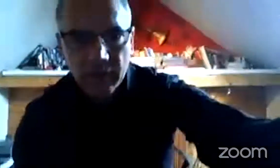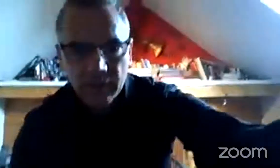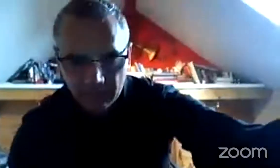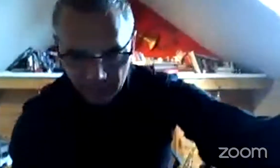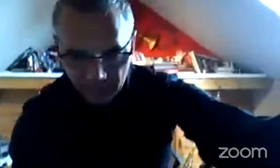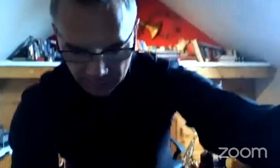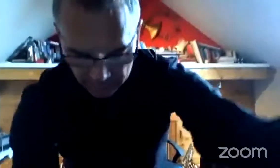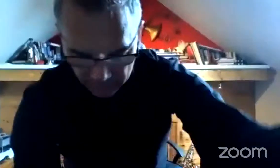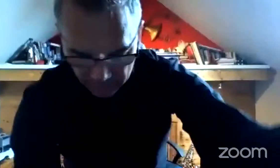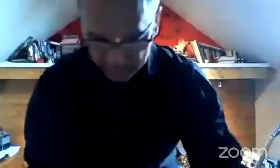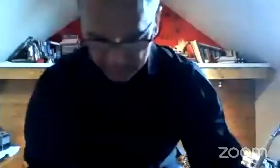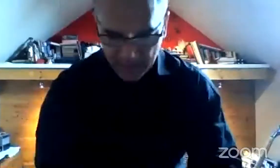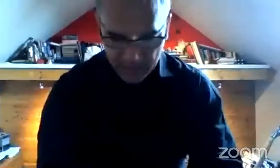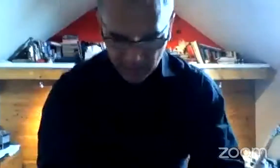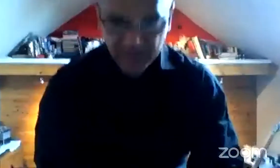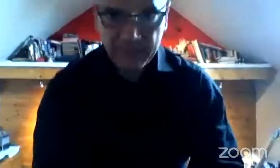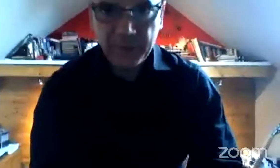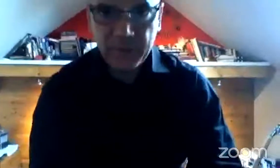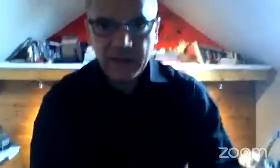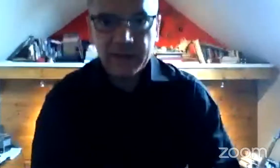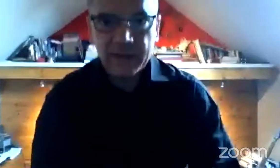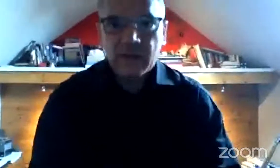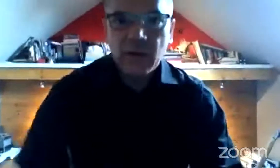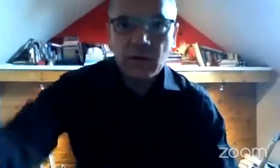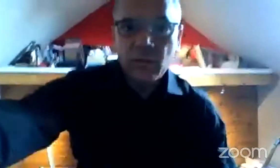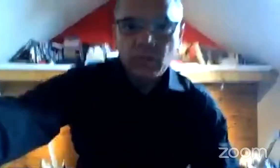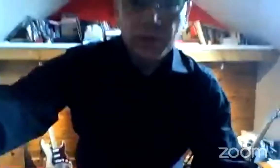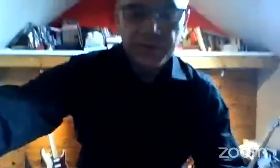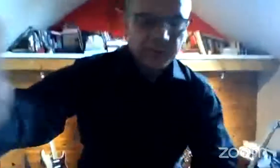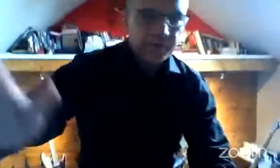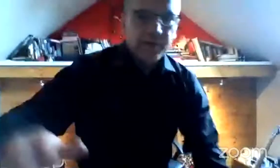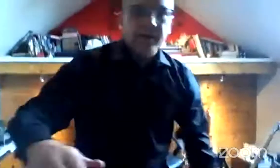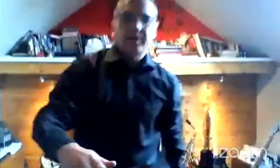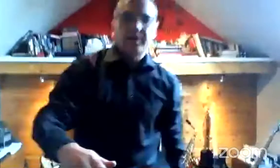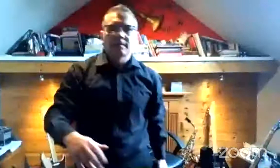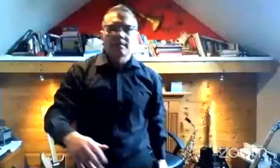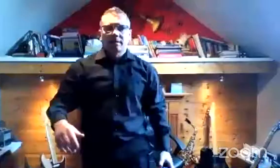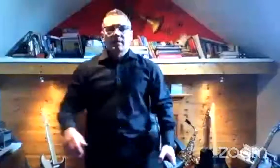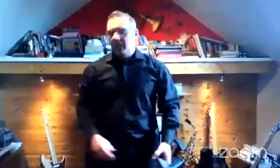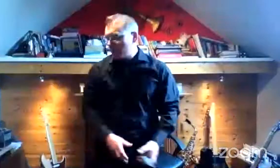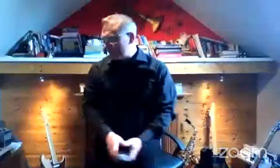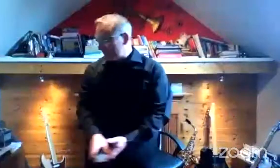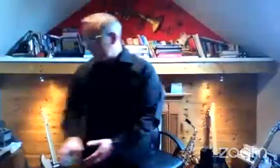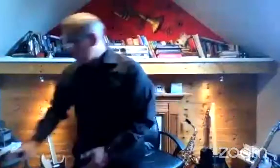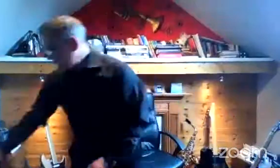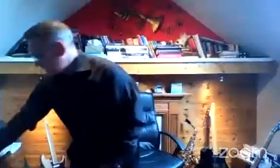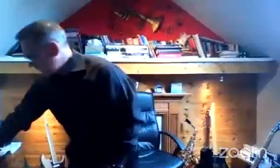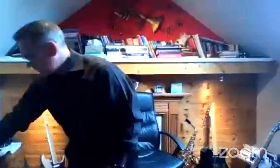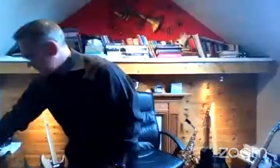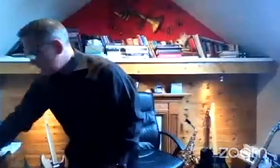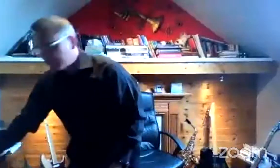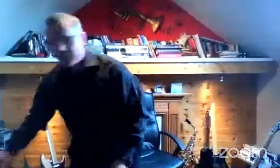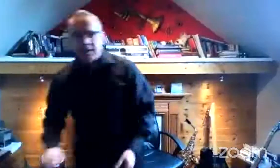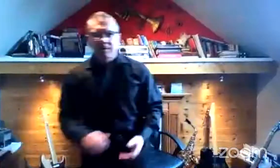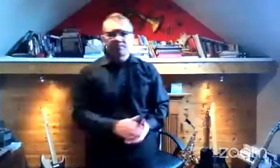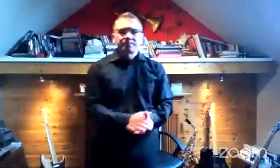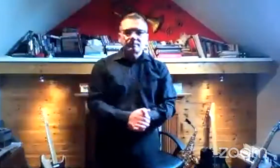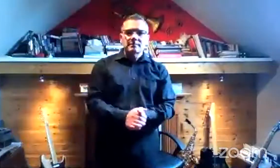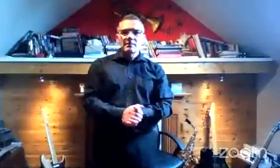Morning all. I hope everybody had a wonderful break, a wonderful half-term break.